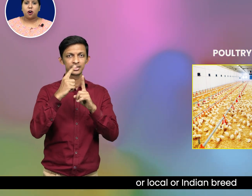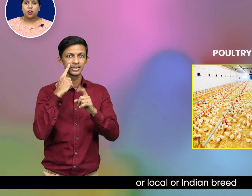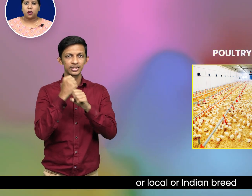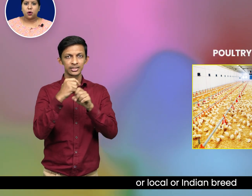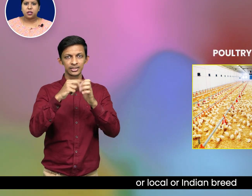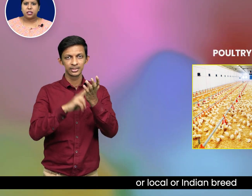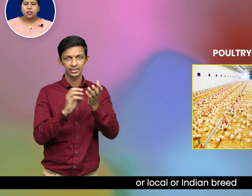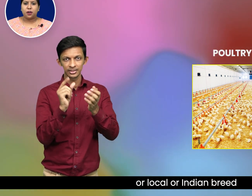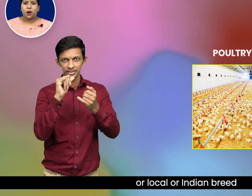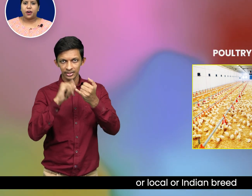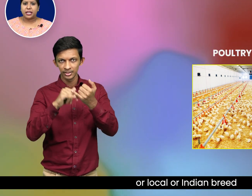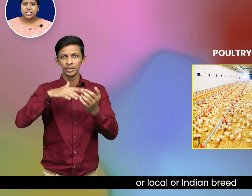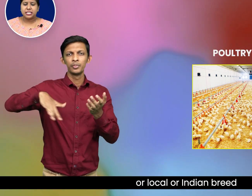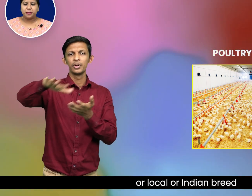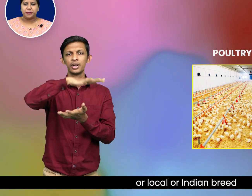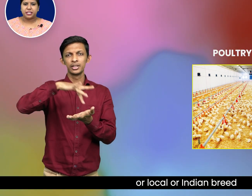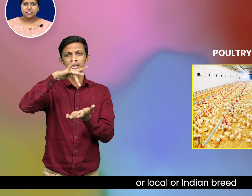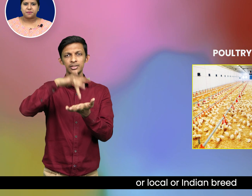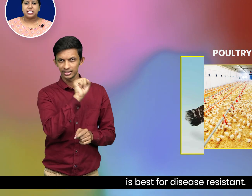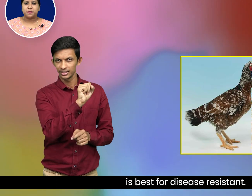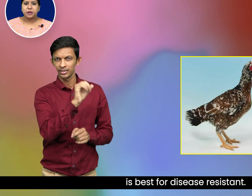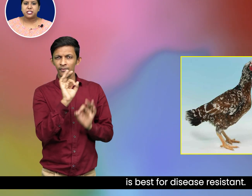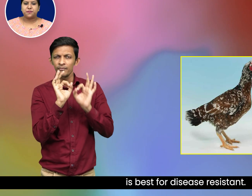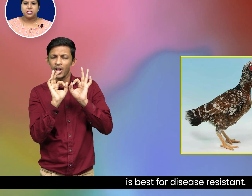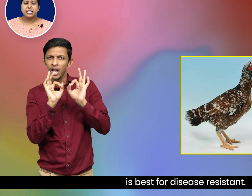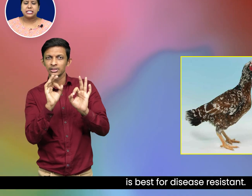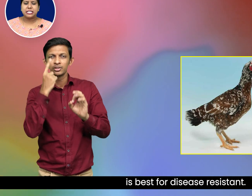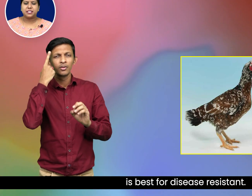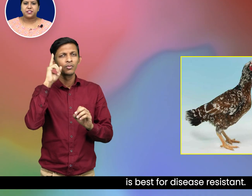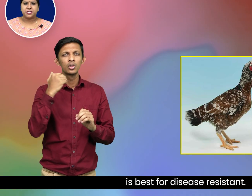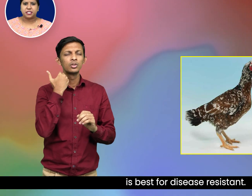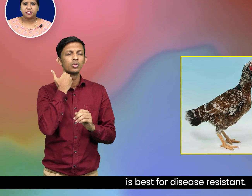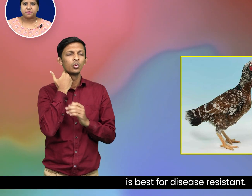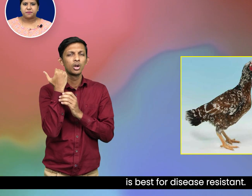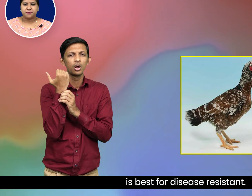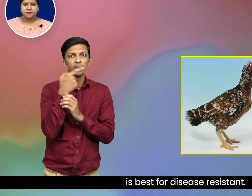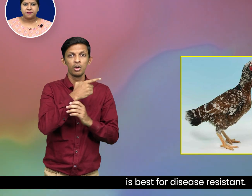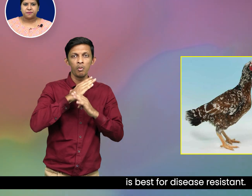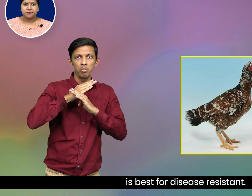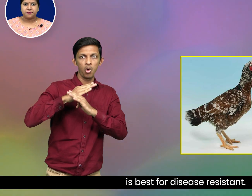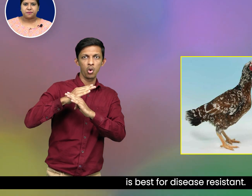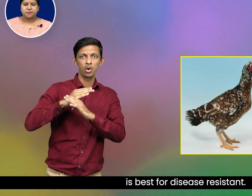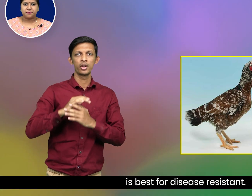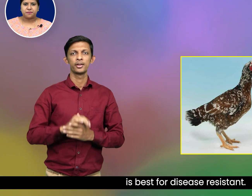Indigenous or local or Indian breed is best for disease resistant.